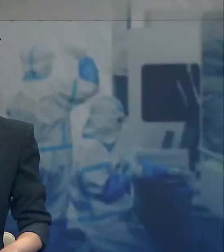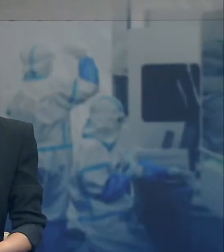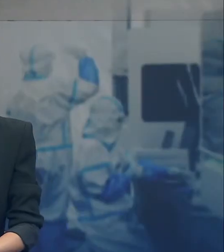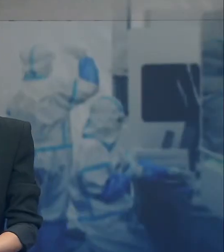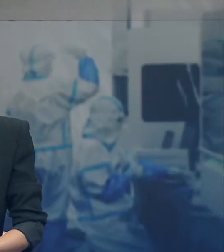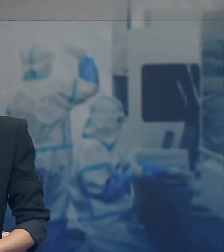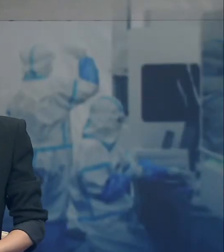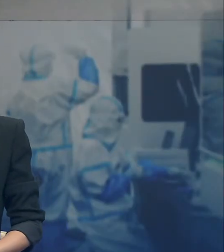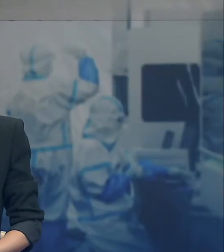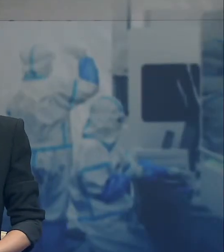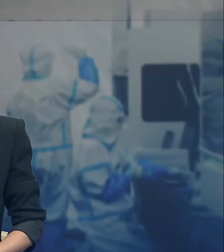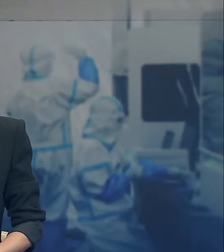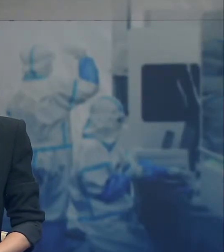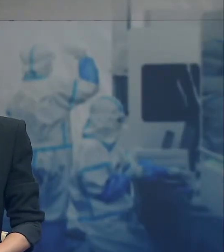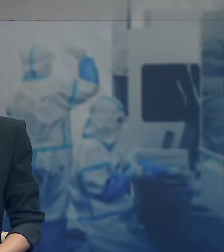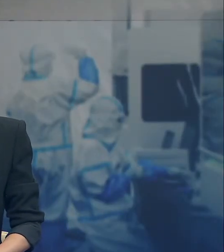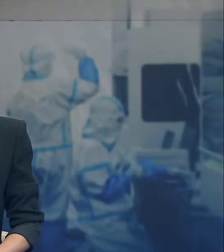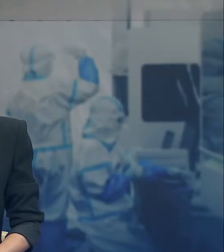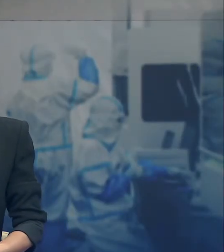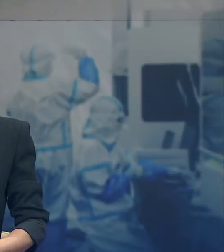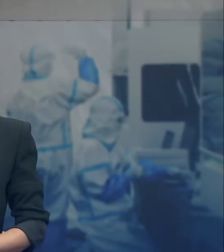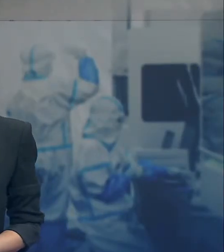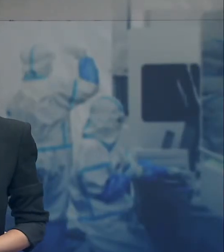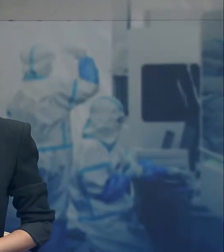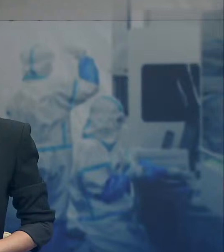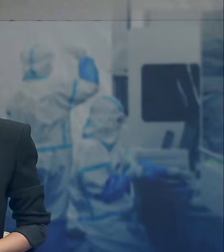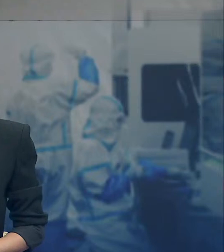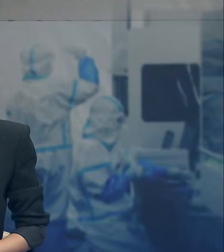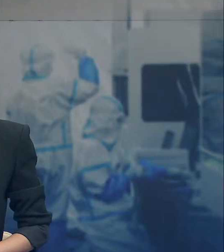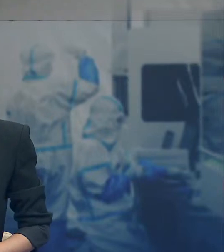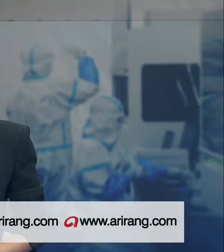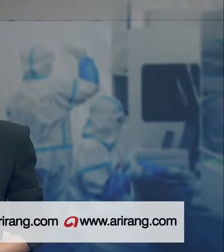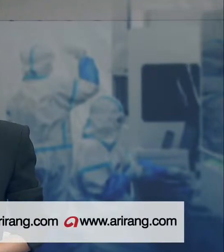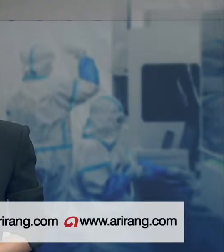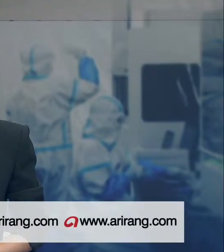is all the time we have for this edition. Do seek to make inoculation and